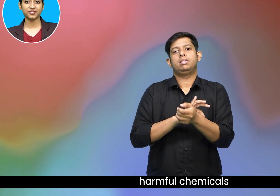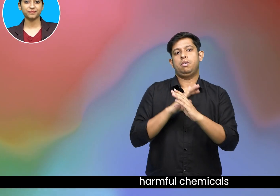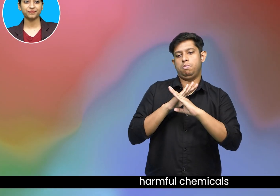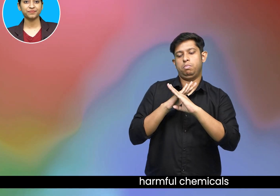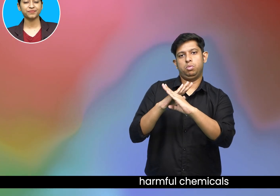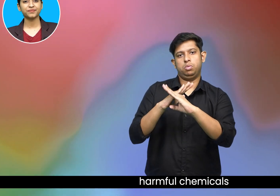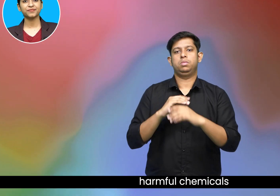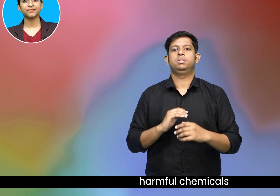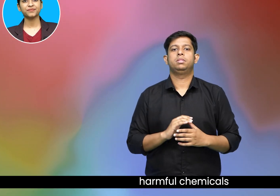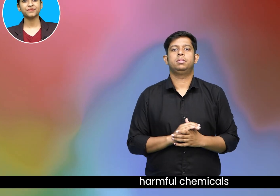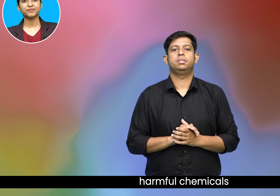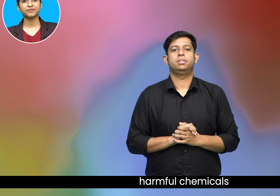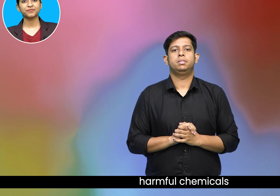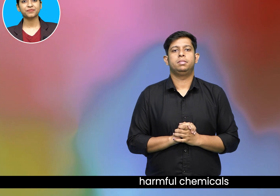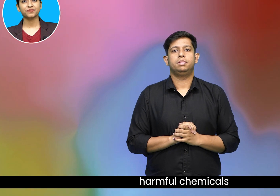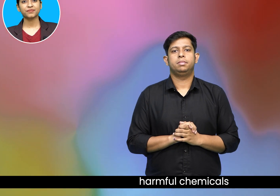chemicals.